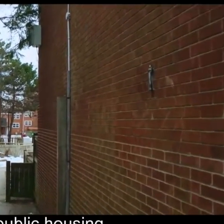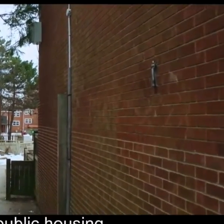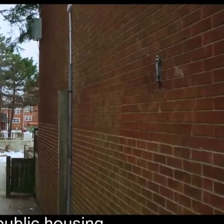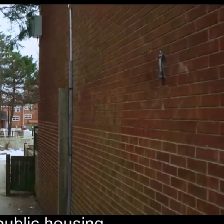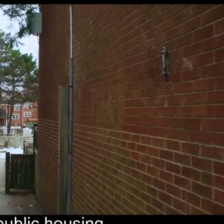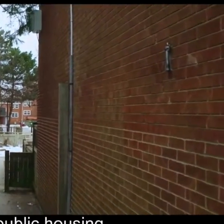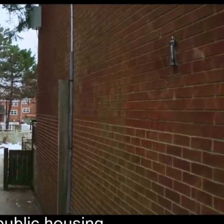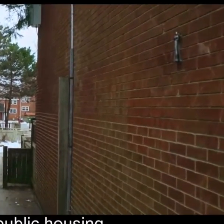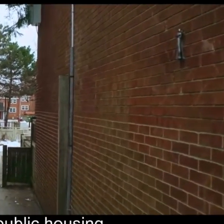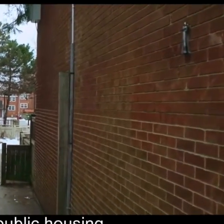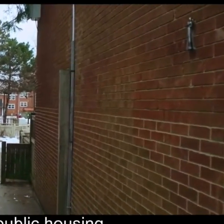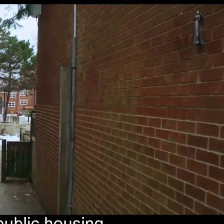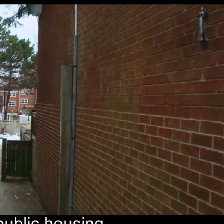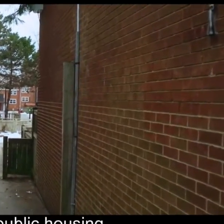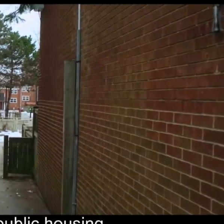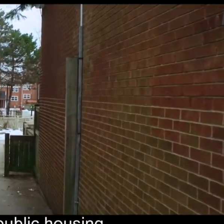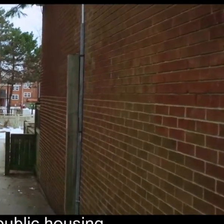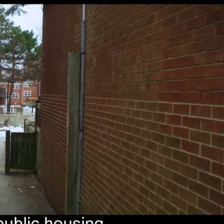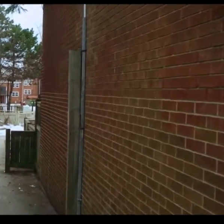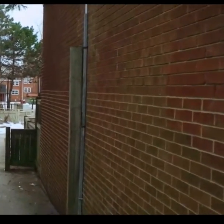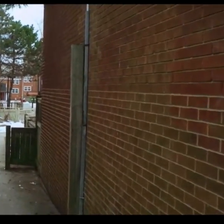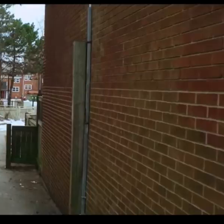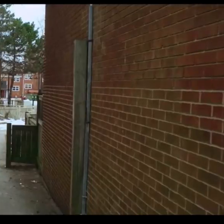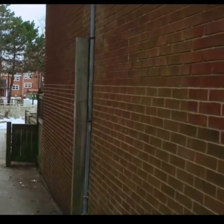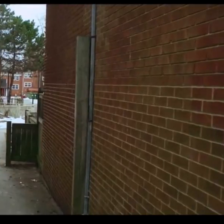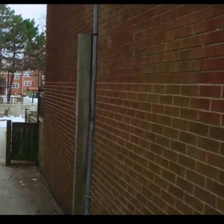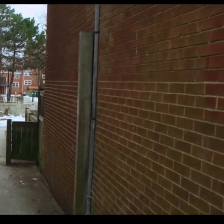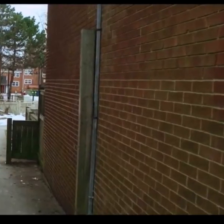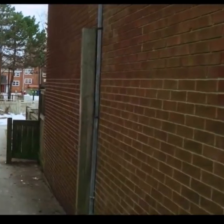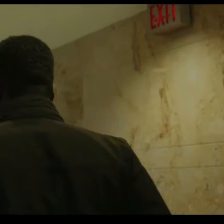I started my life in public housing.